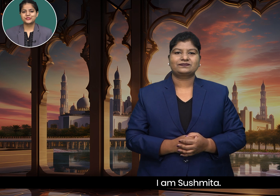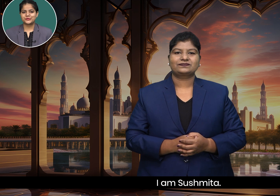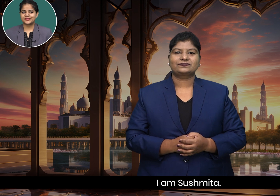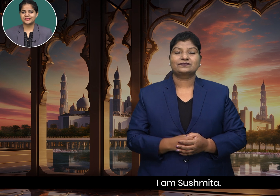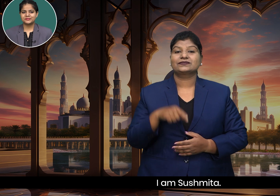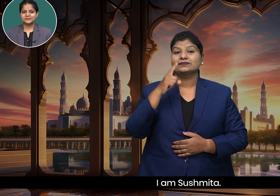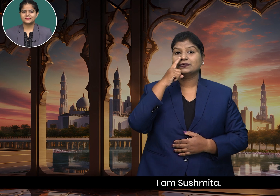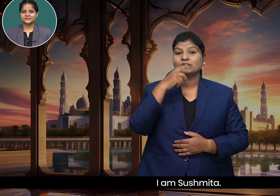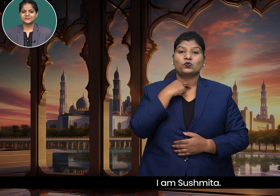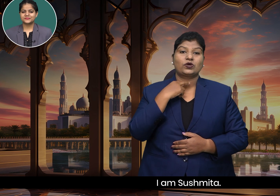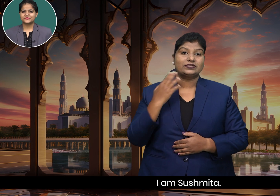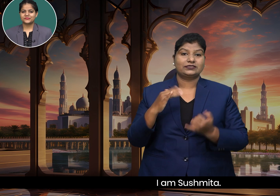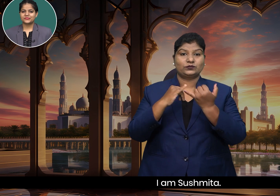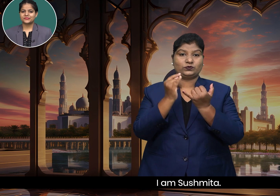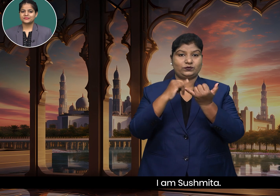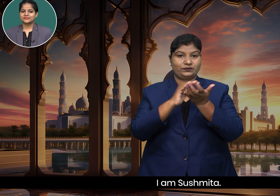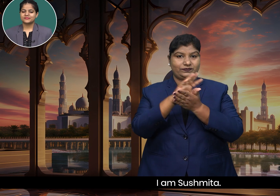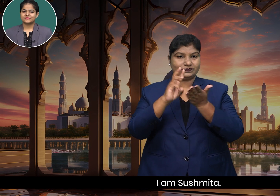I am Shishmita.